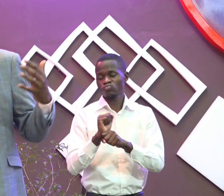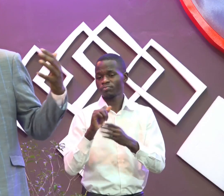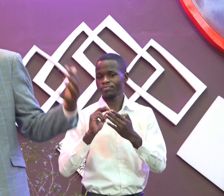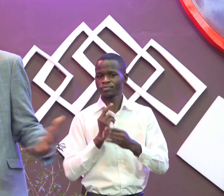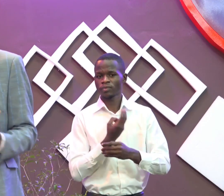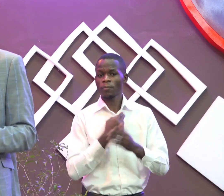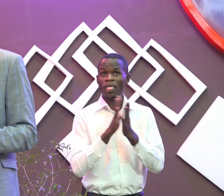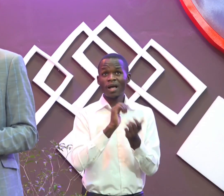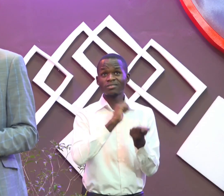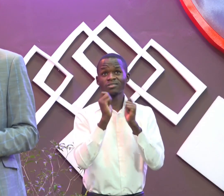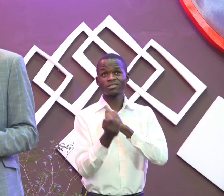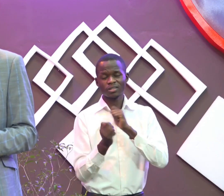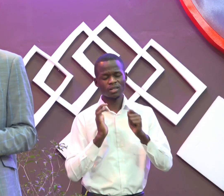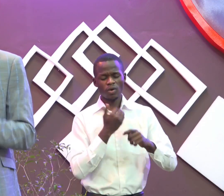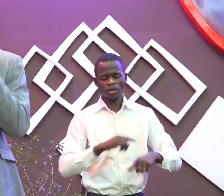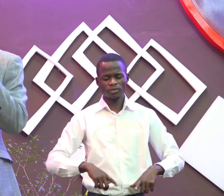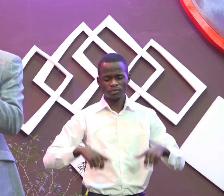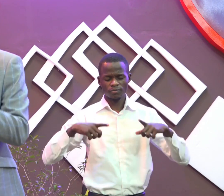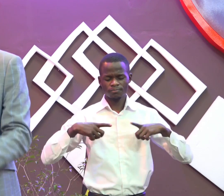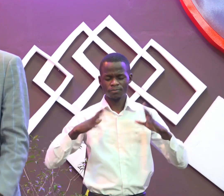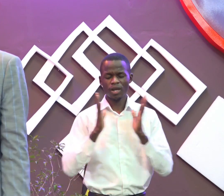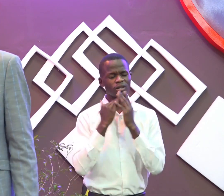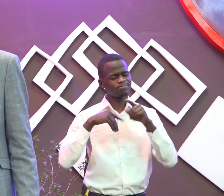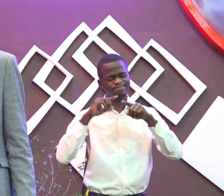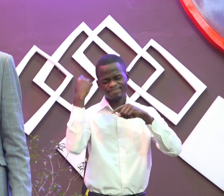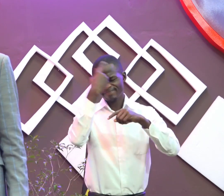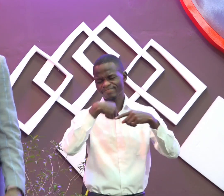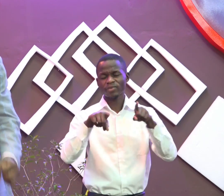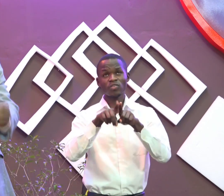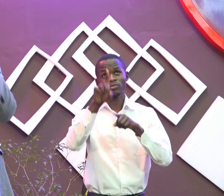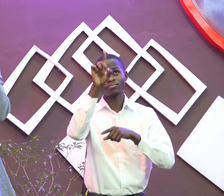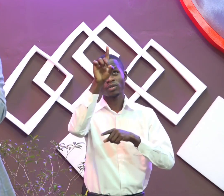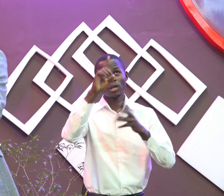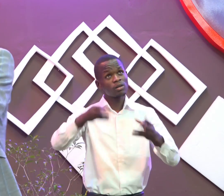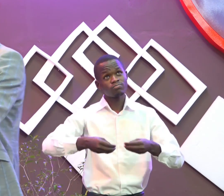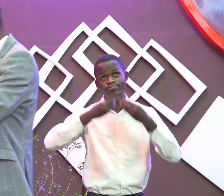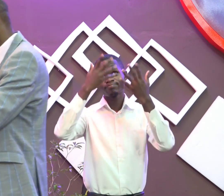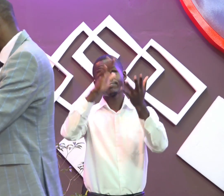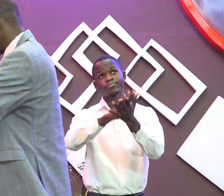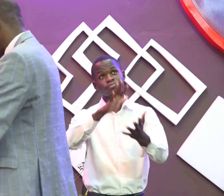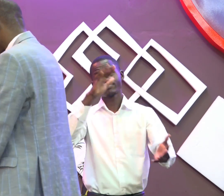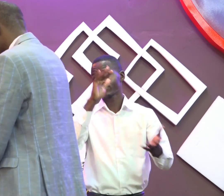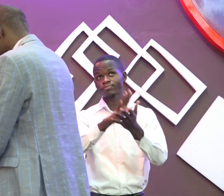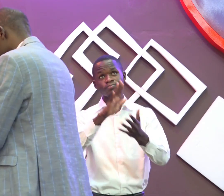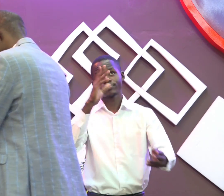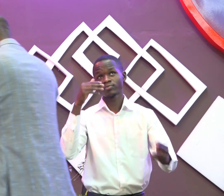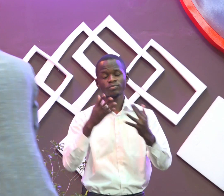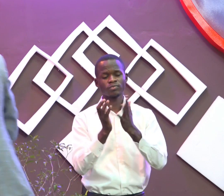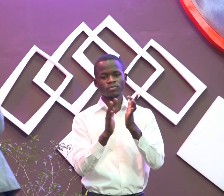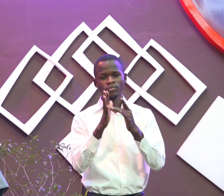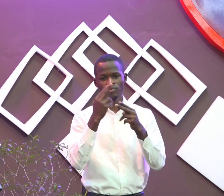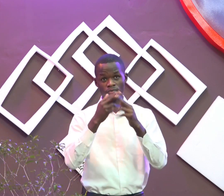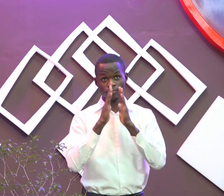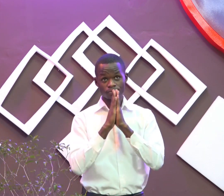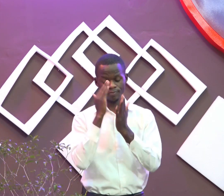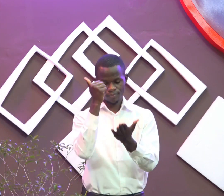in us. Okyusa obulamu bwaffe that will change our lives. Tutere tukufanane that will look like tukudize ekitibwa gulumizibwa okuyita mu linnya erya Yesu. We give you all